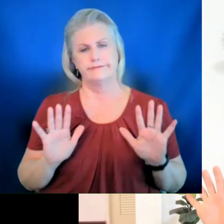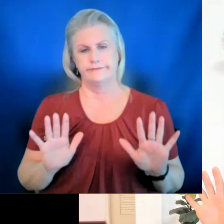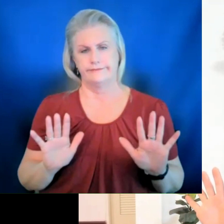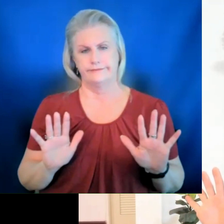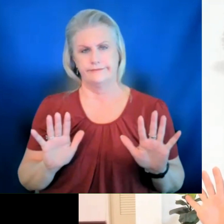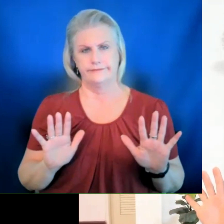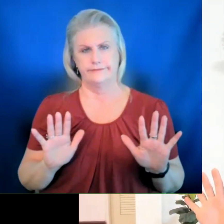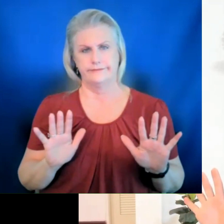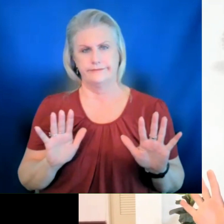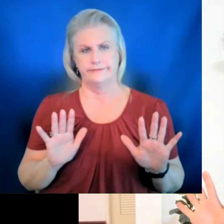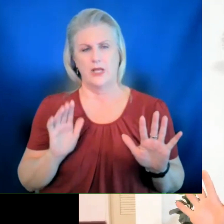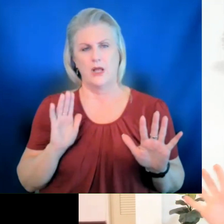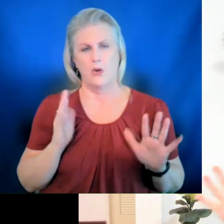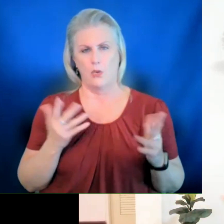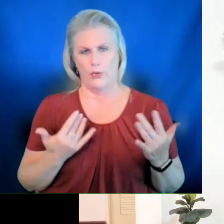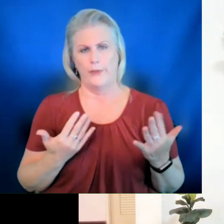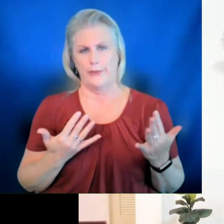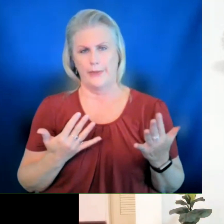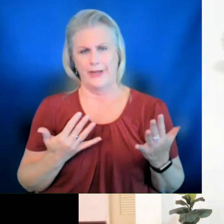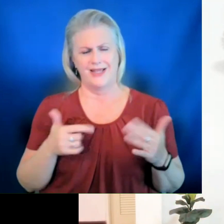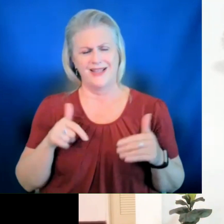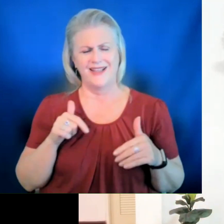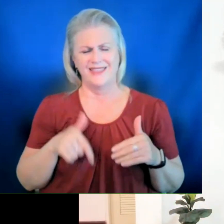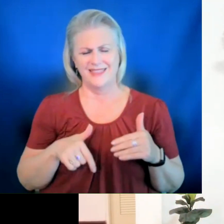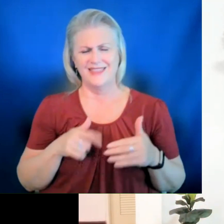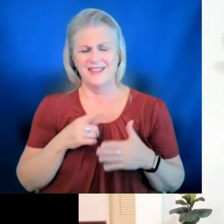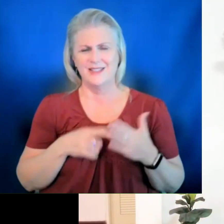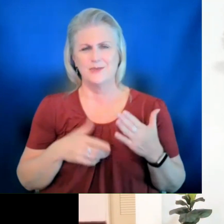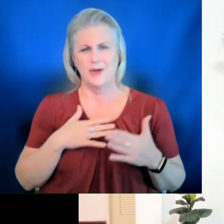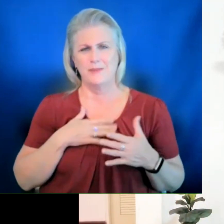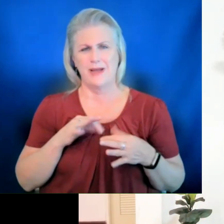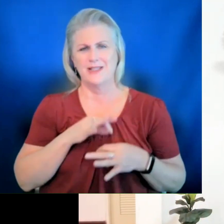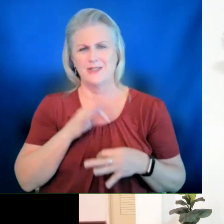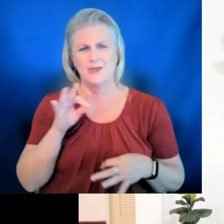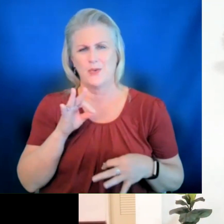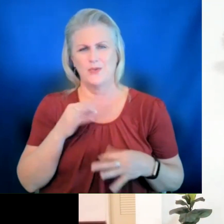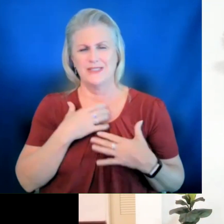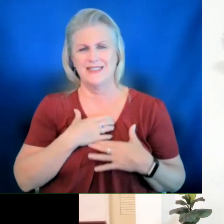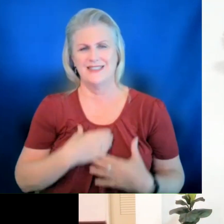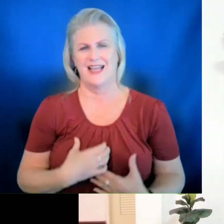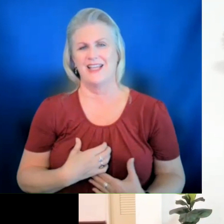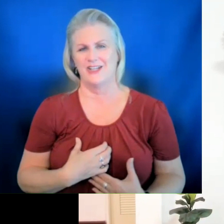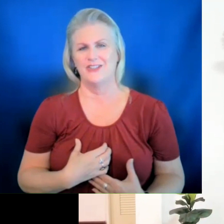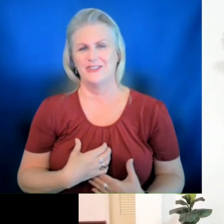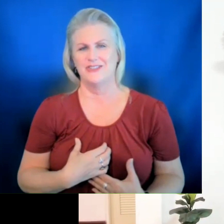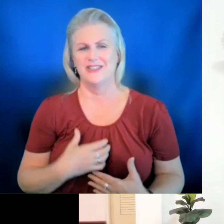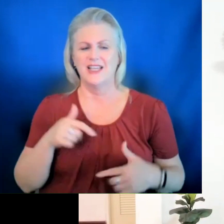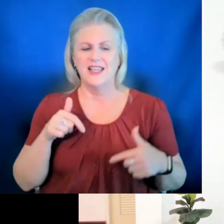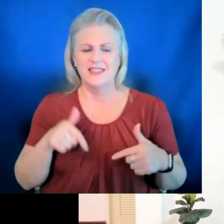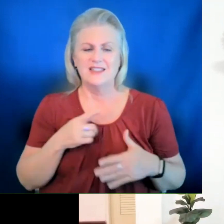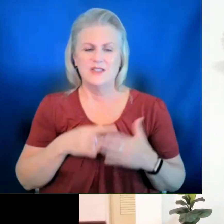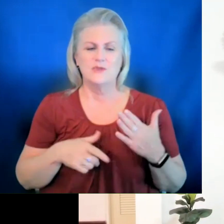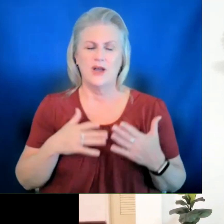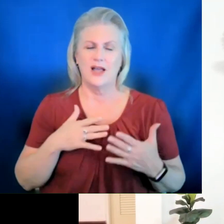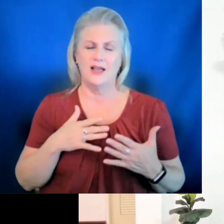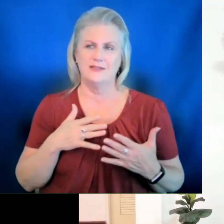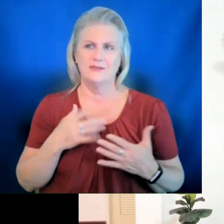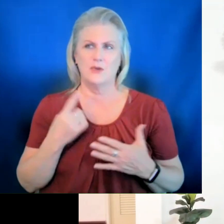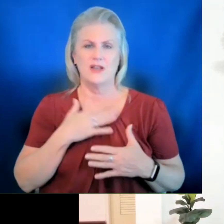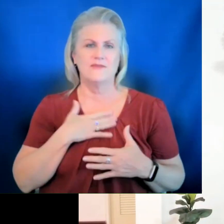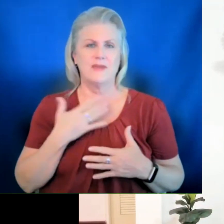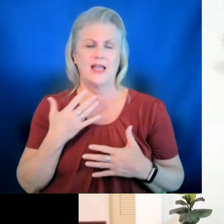were crossing my mind. But then I told to myself, this is what my